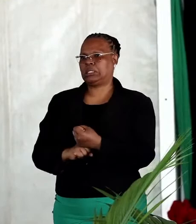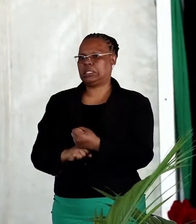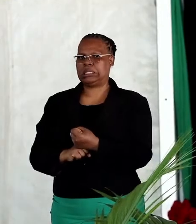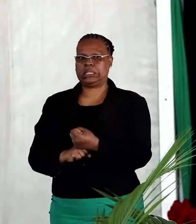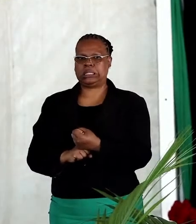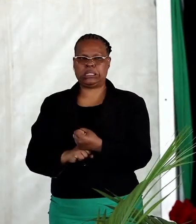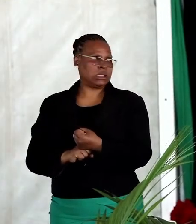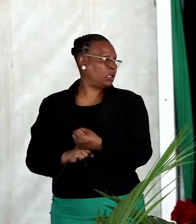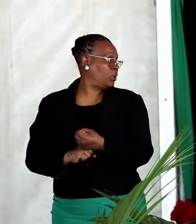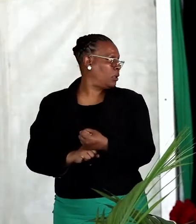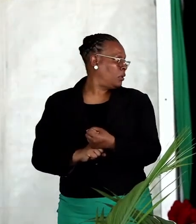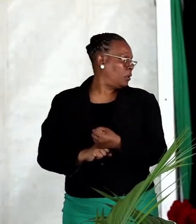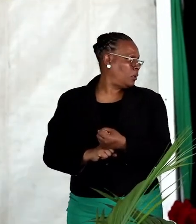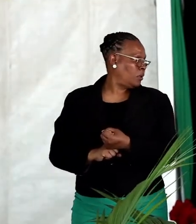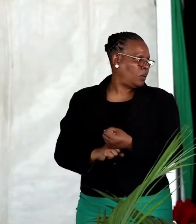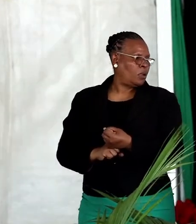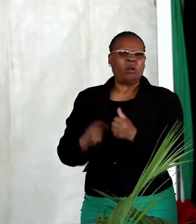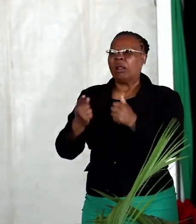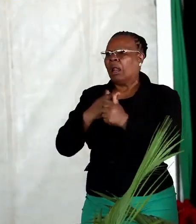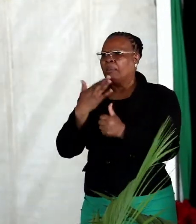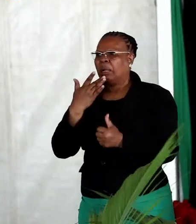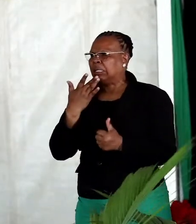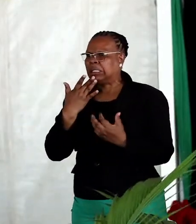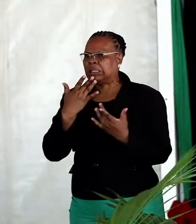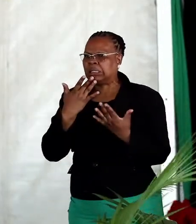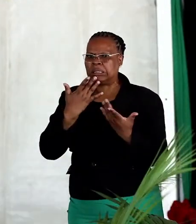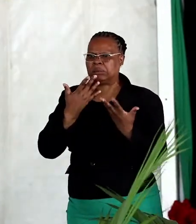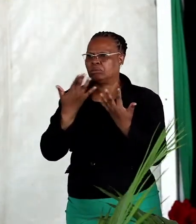Andithi kuza kuqala ba.